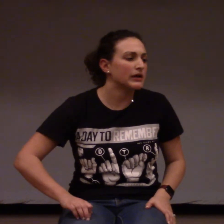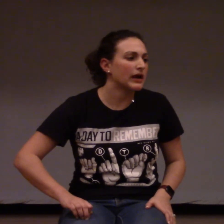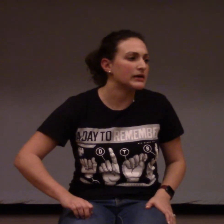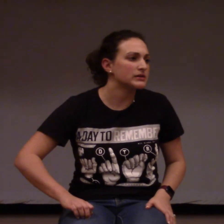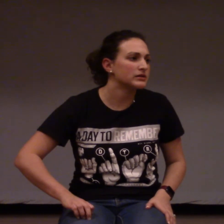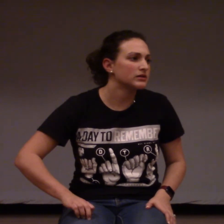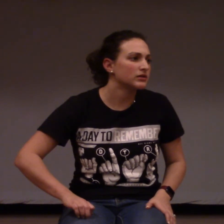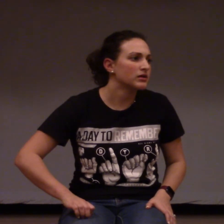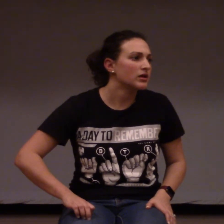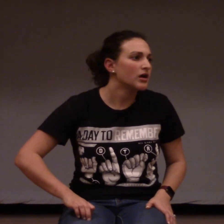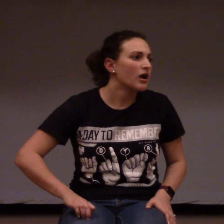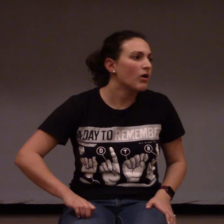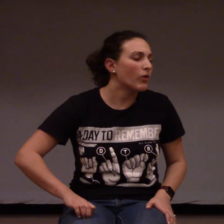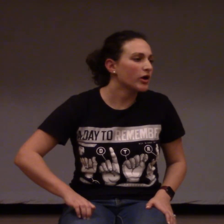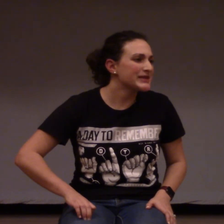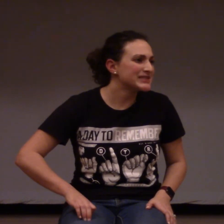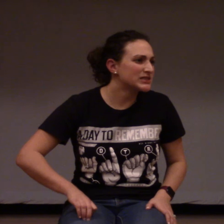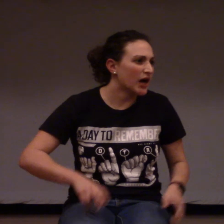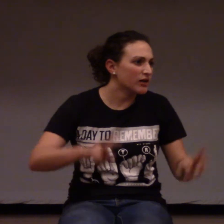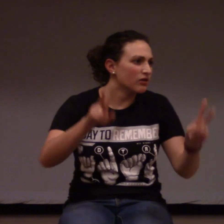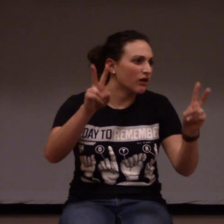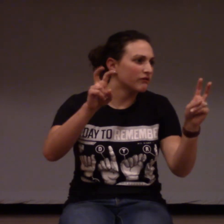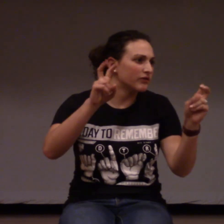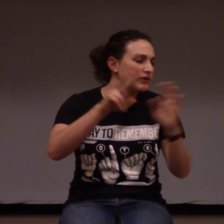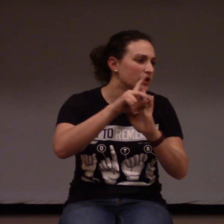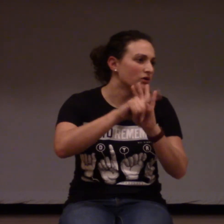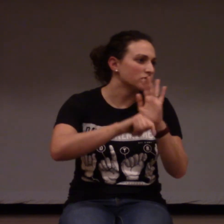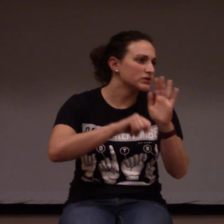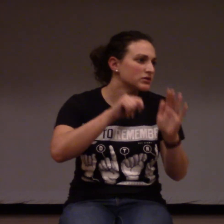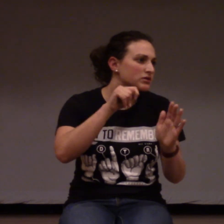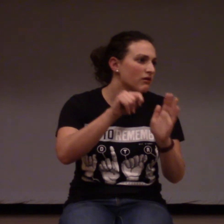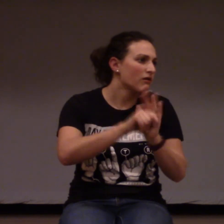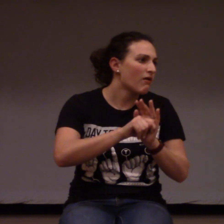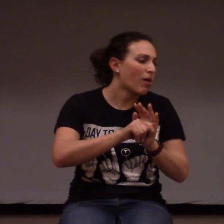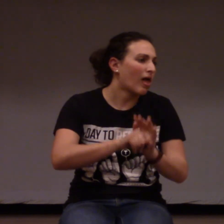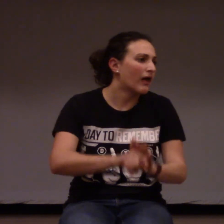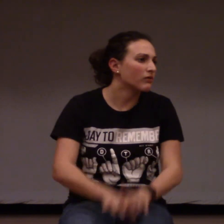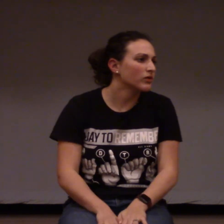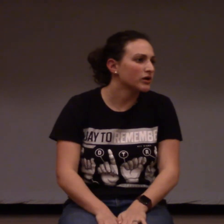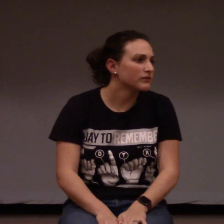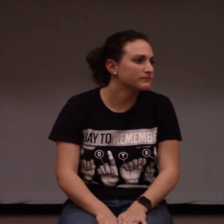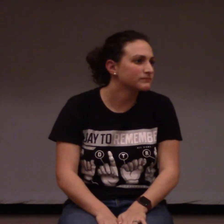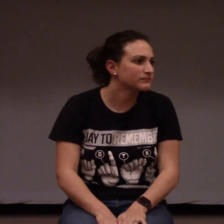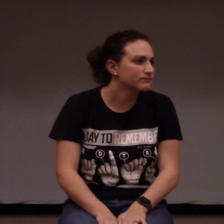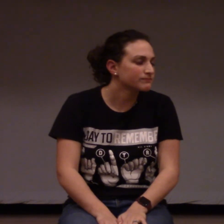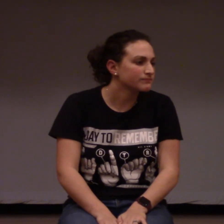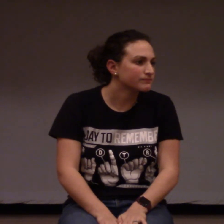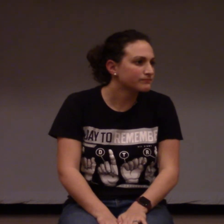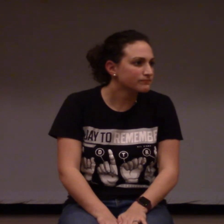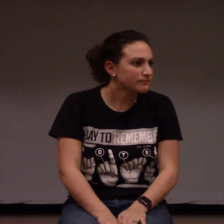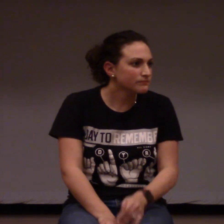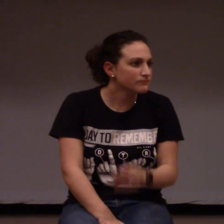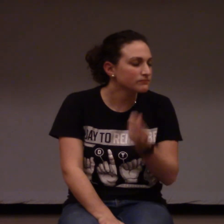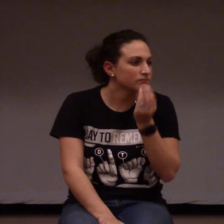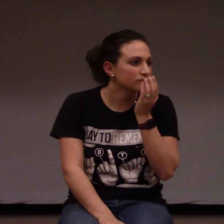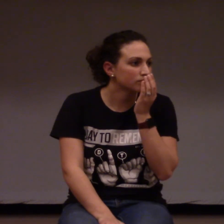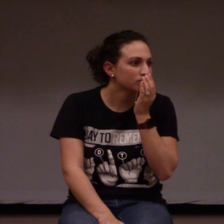Kate, what is the title of the videos? I don't I look. think it was in sign language